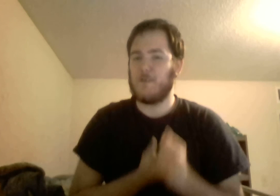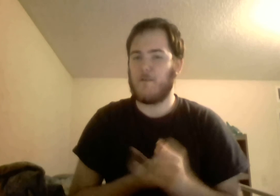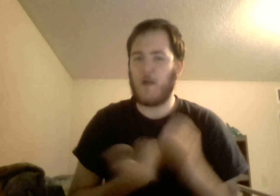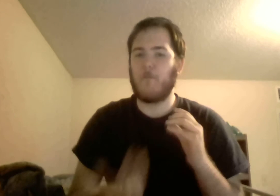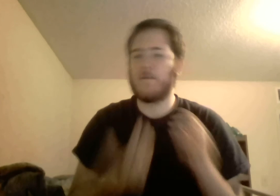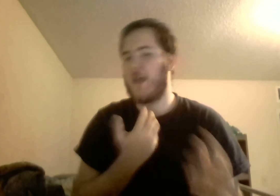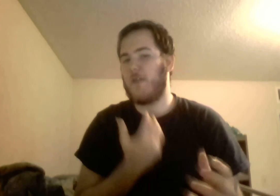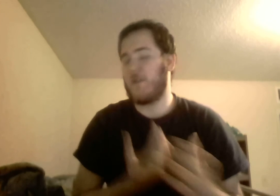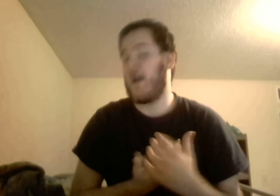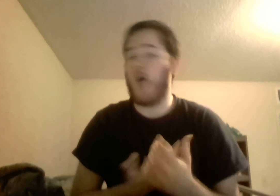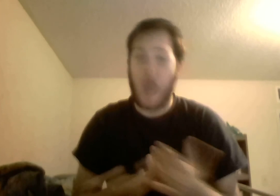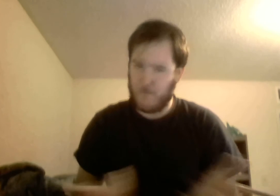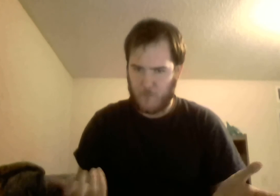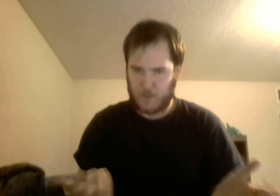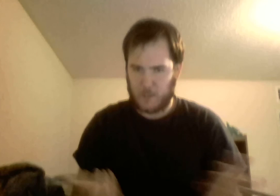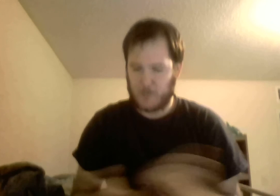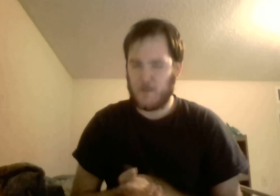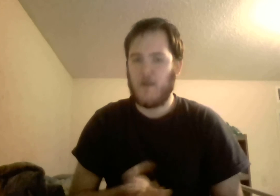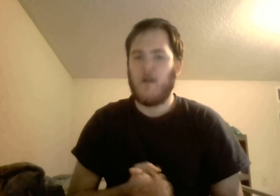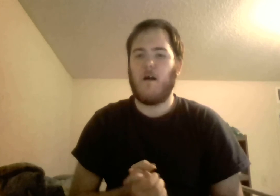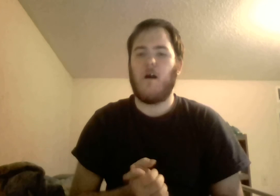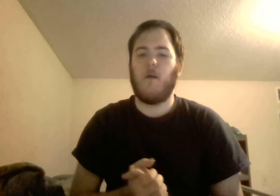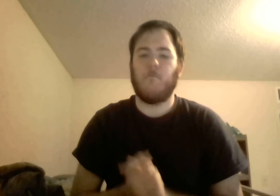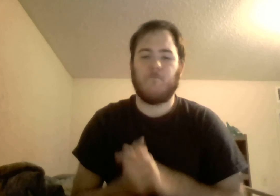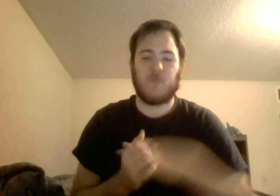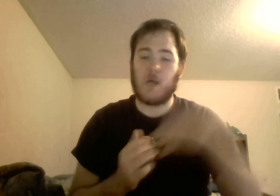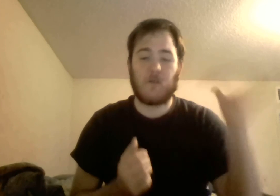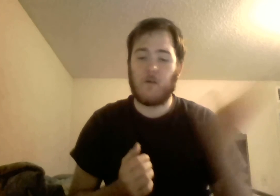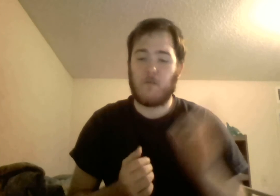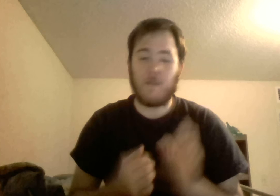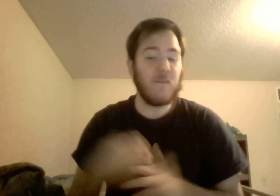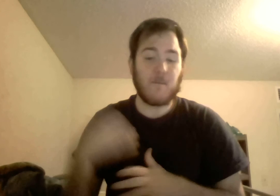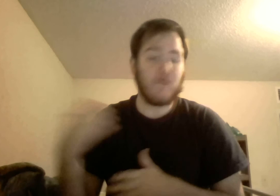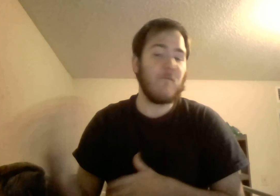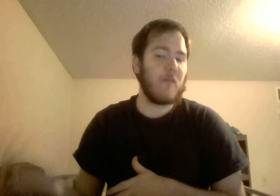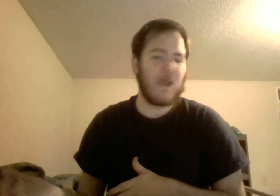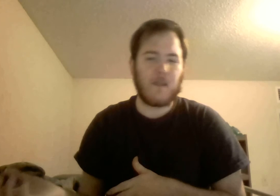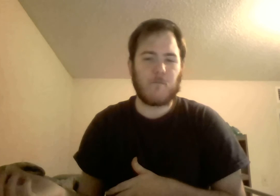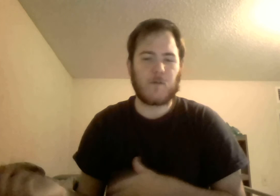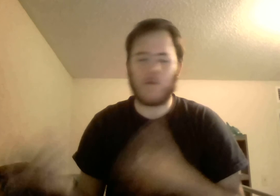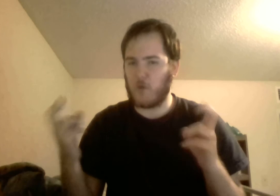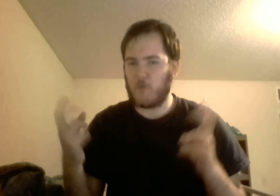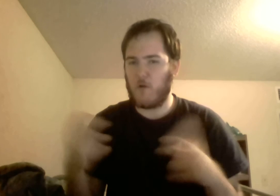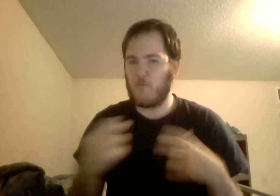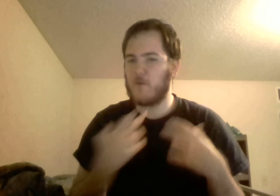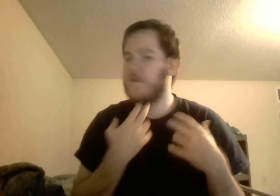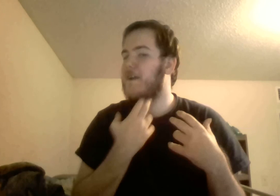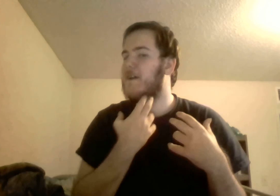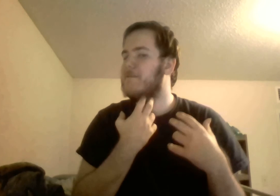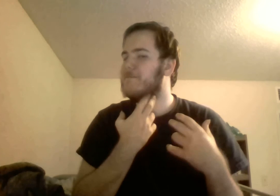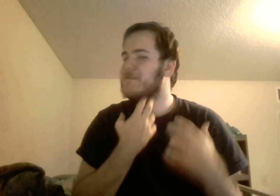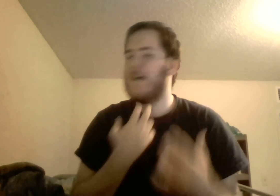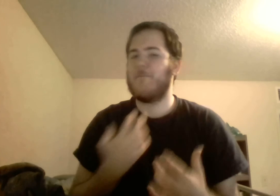know, up and down, like every other King. Good episodes, and even bad episodes, quote unquote, weren't that